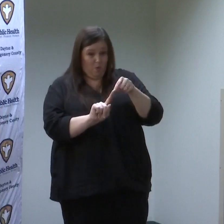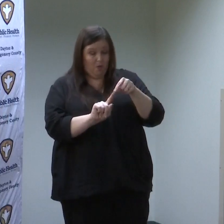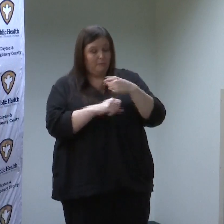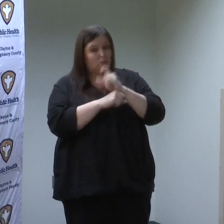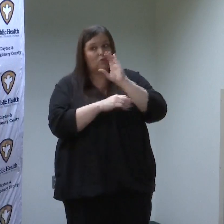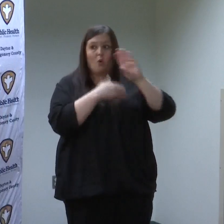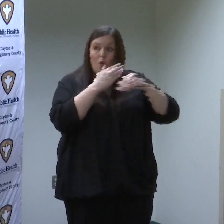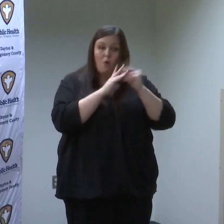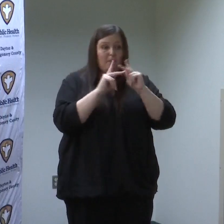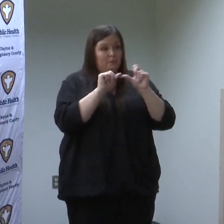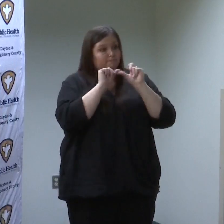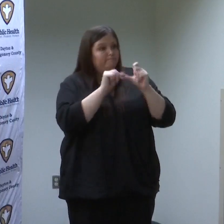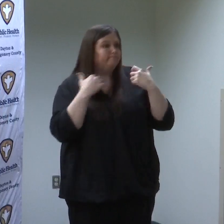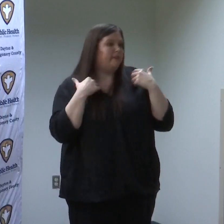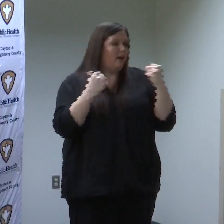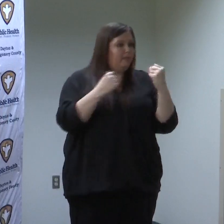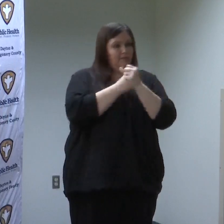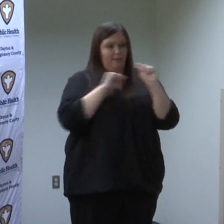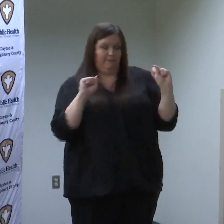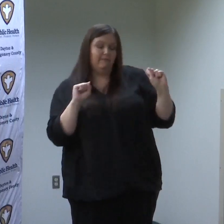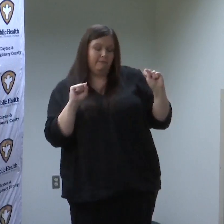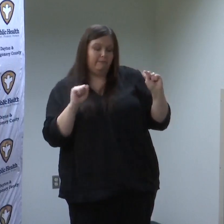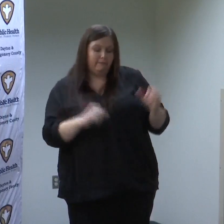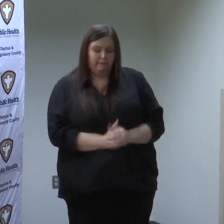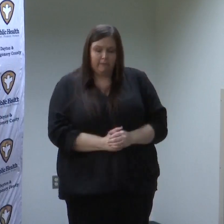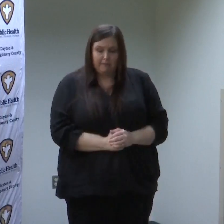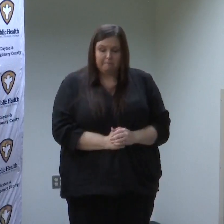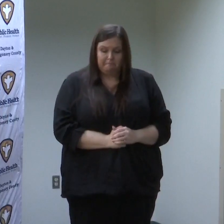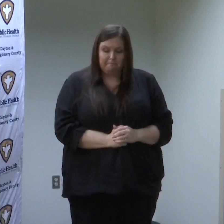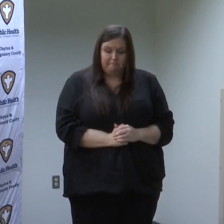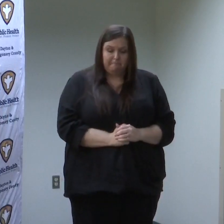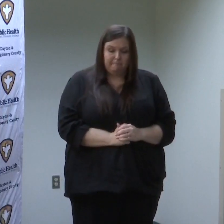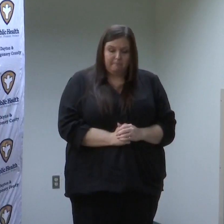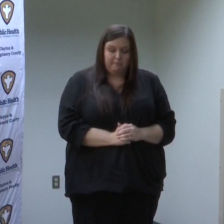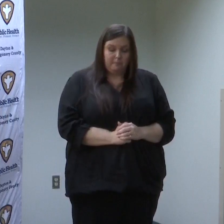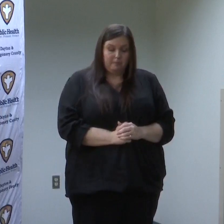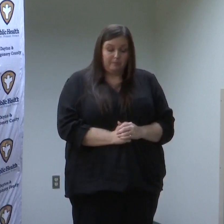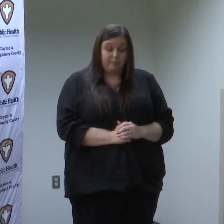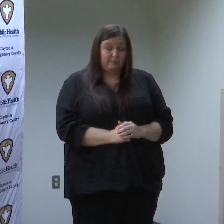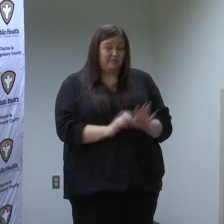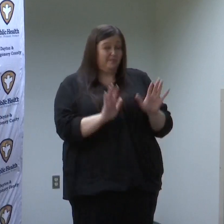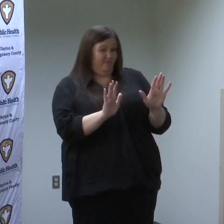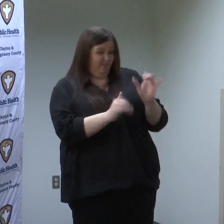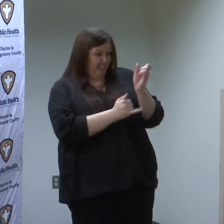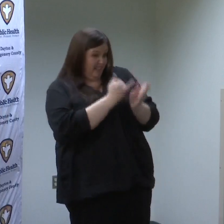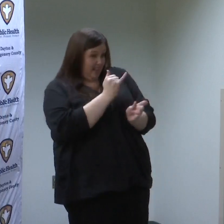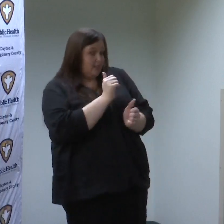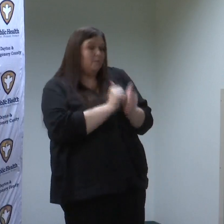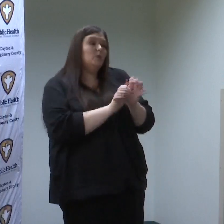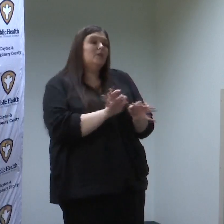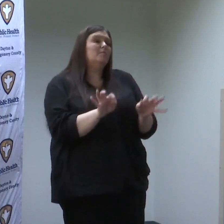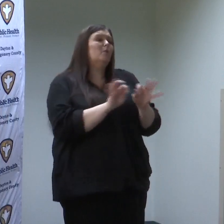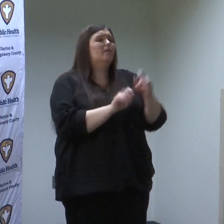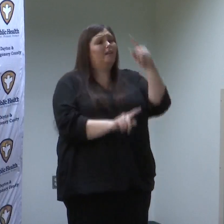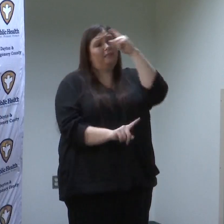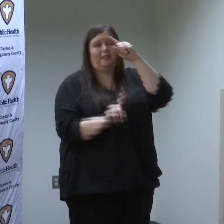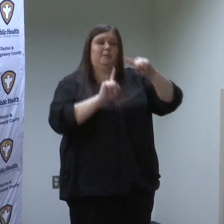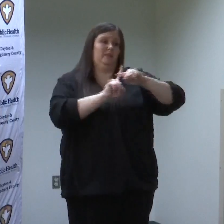and safe. And I think lastly, what perhaps is most important, we all need to stay